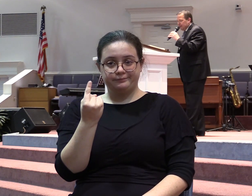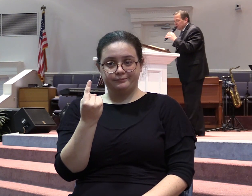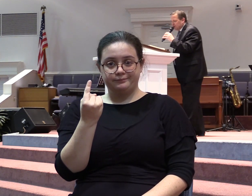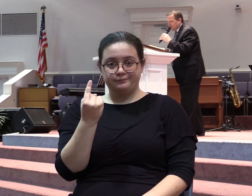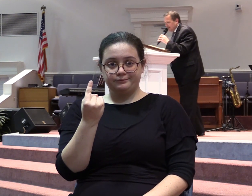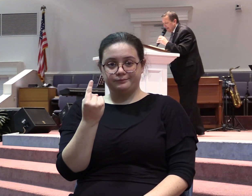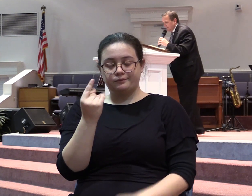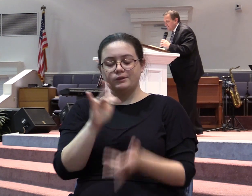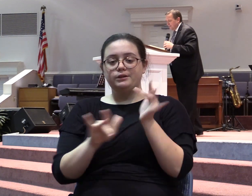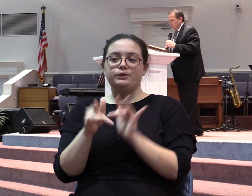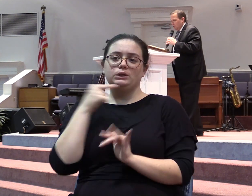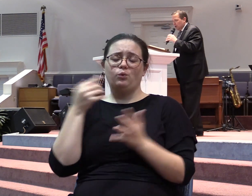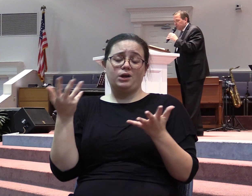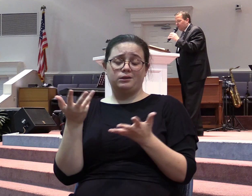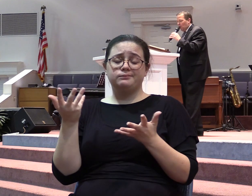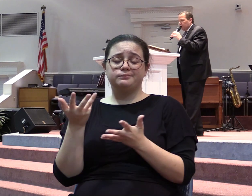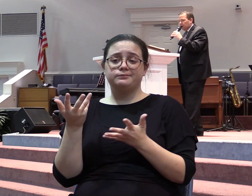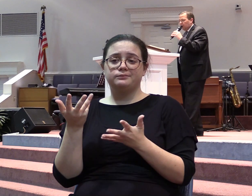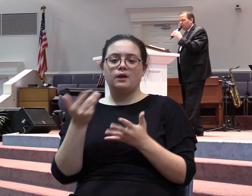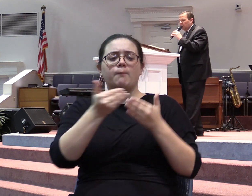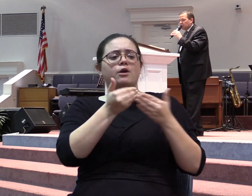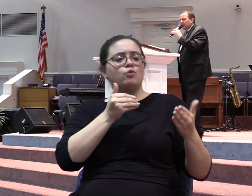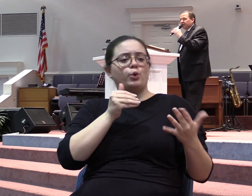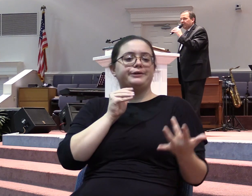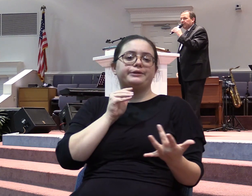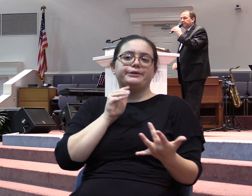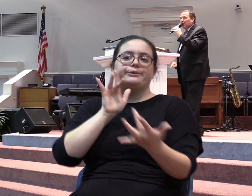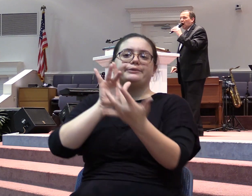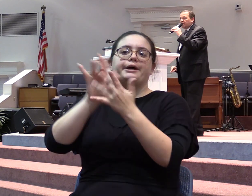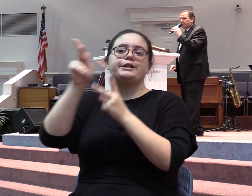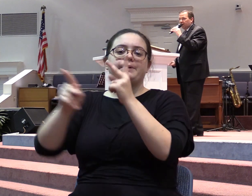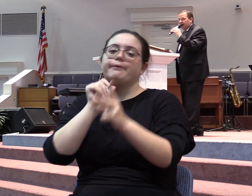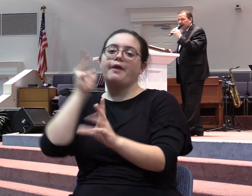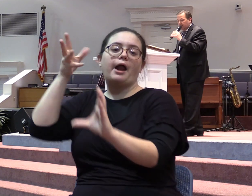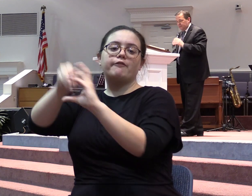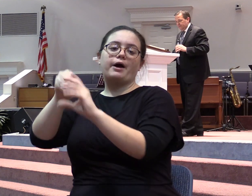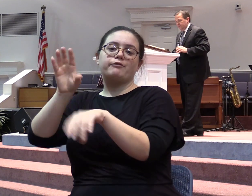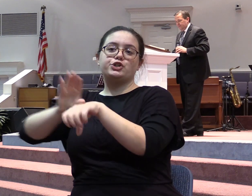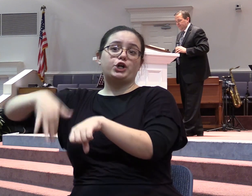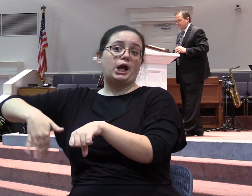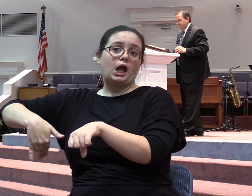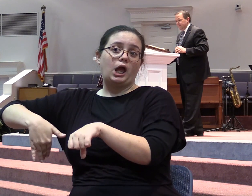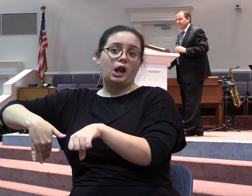What Jesus was saying was, before you go to those who have never been part of the house,